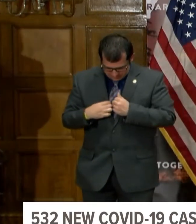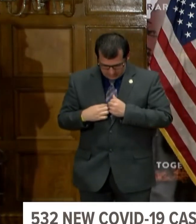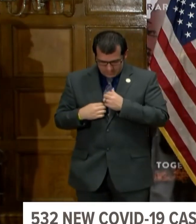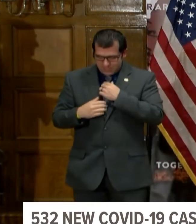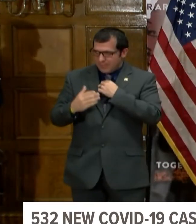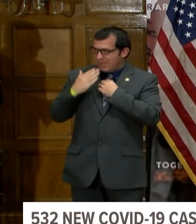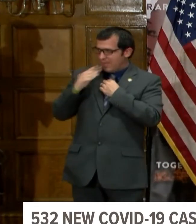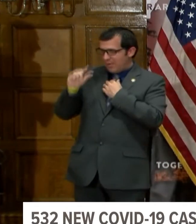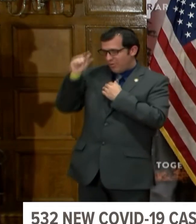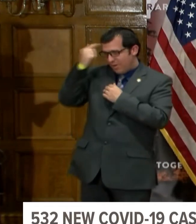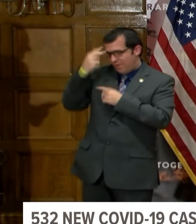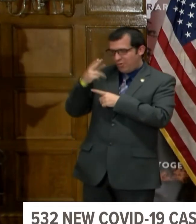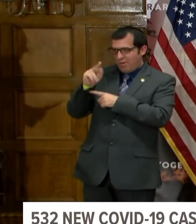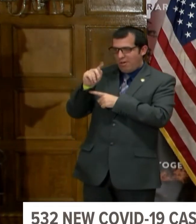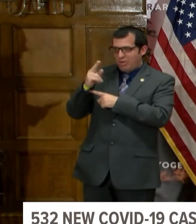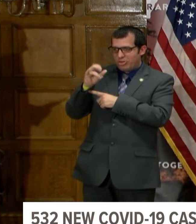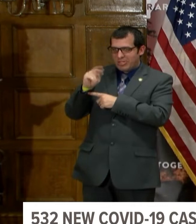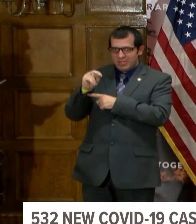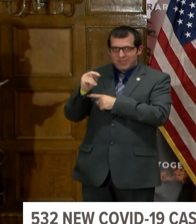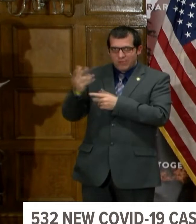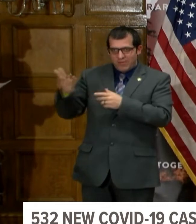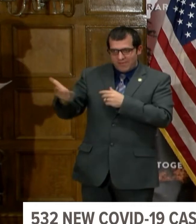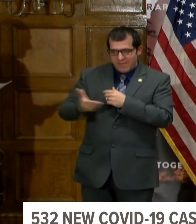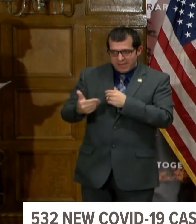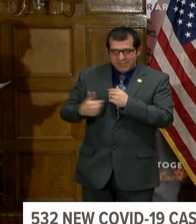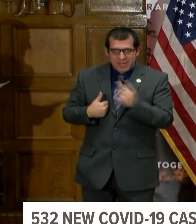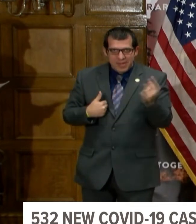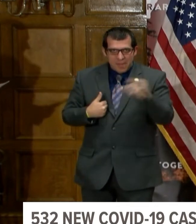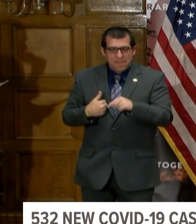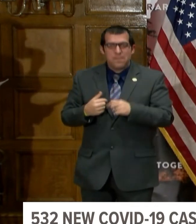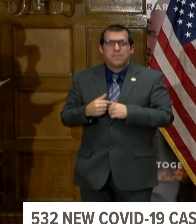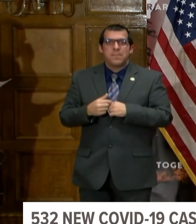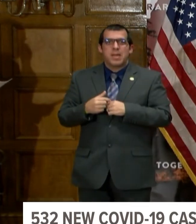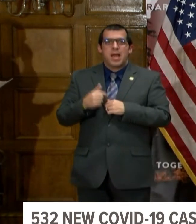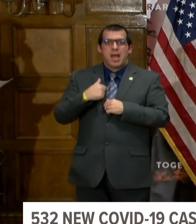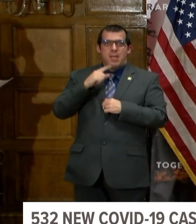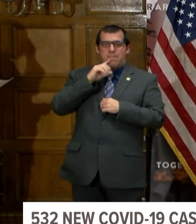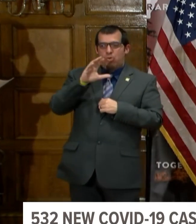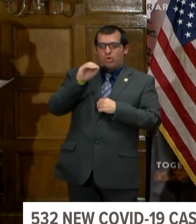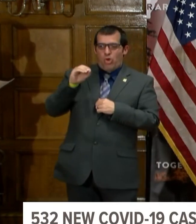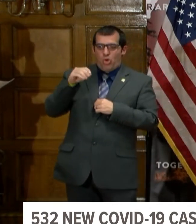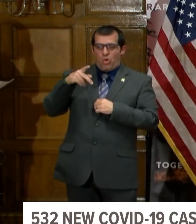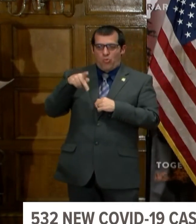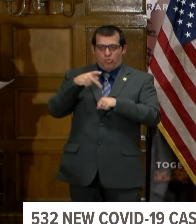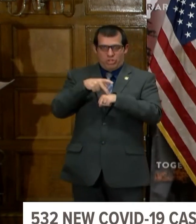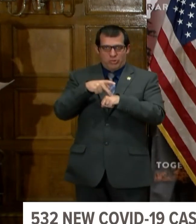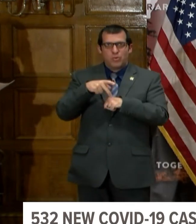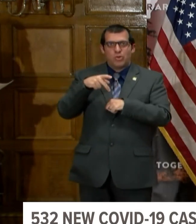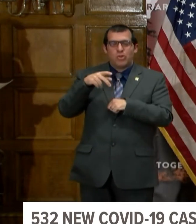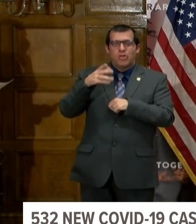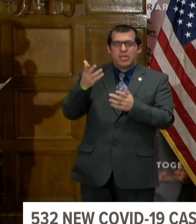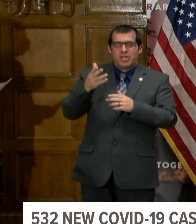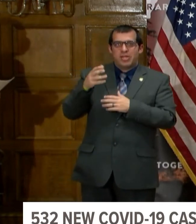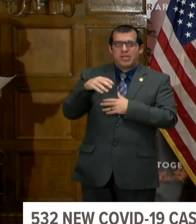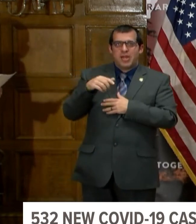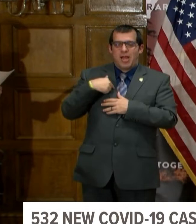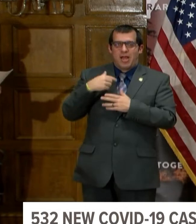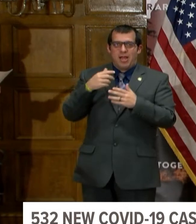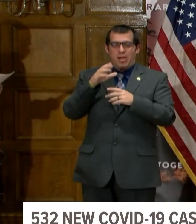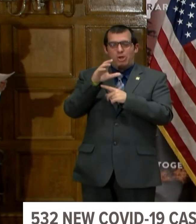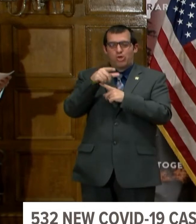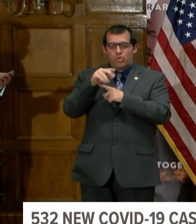Thank you, Governor Hutchinson, for having me. I am the co-principal at Quitman School District. I serve with Michael Stacks